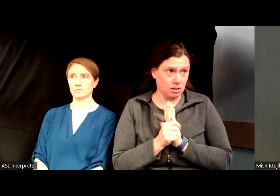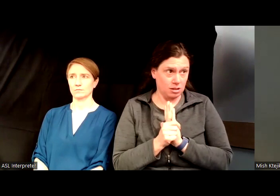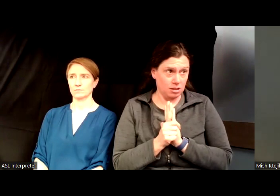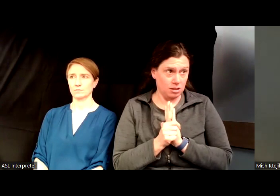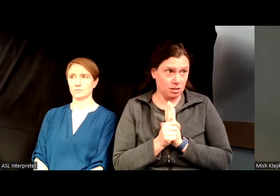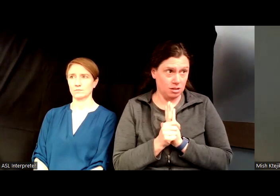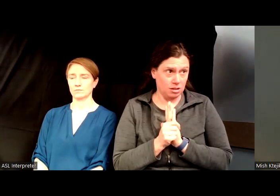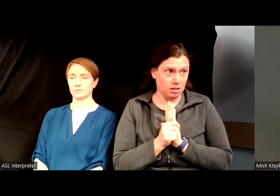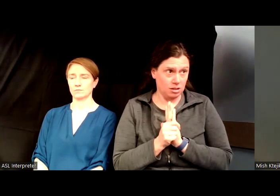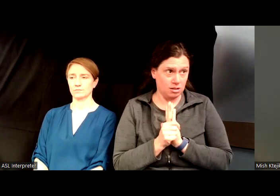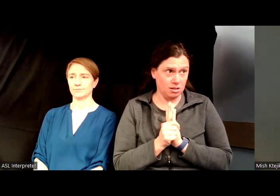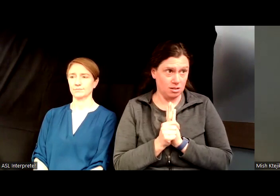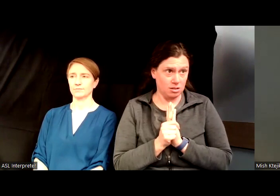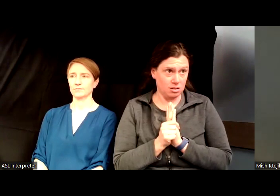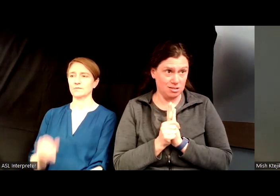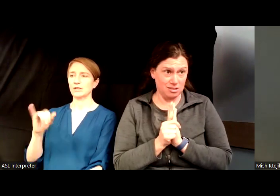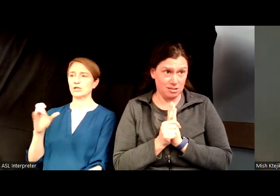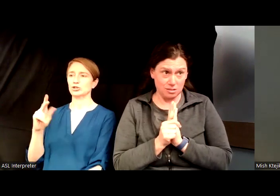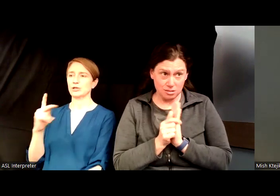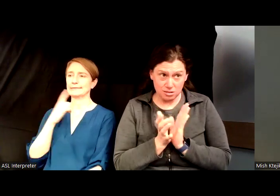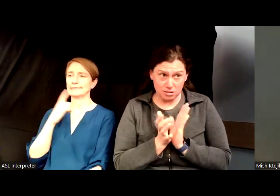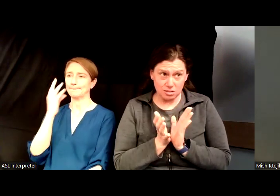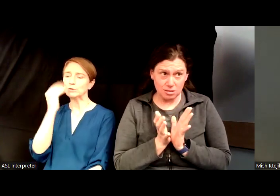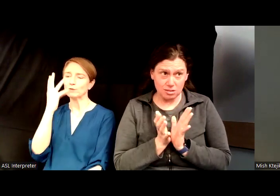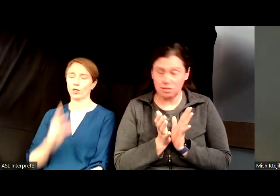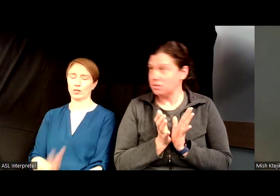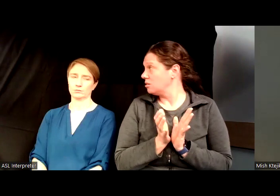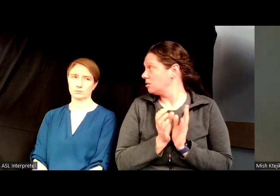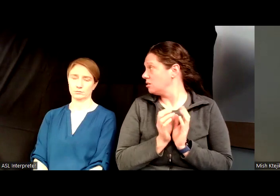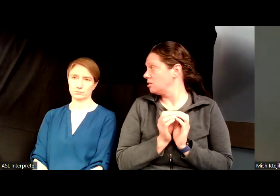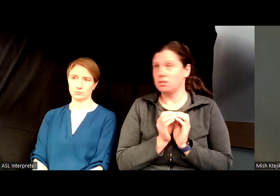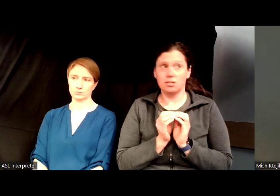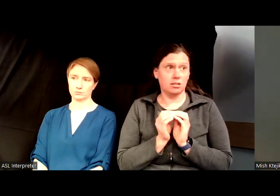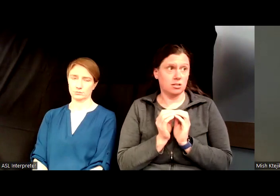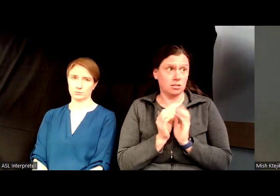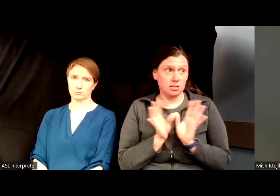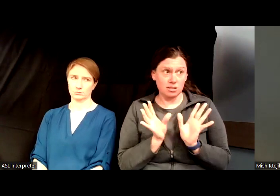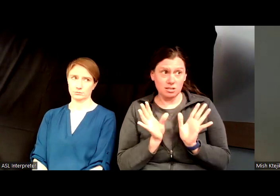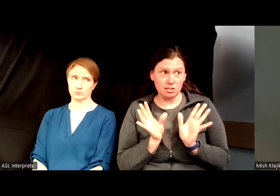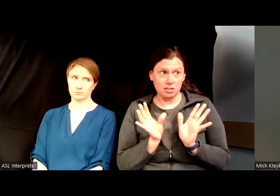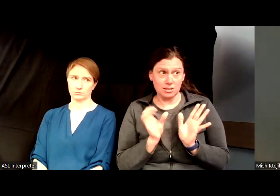law. Jack, so is that a good metaphor? Is that a good metaphor? Sam?